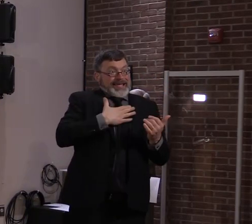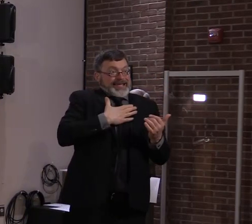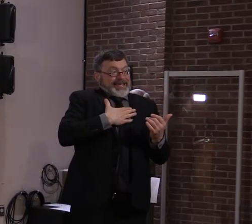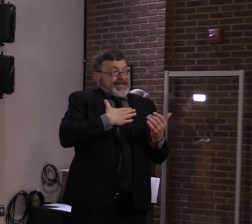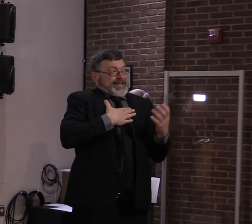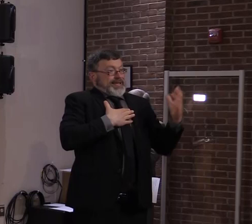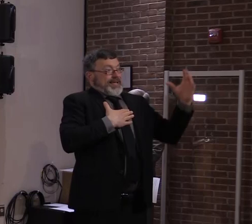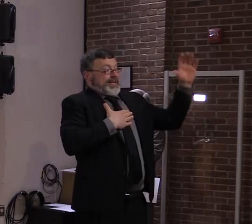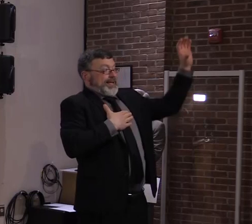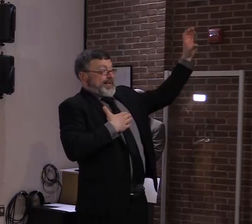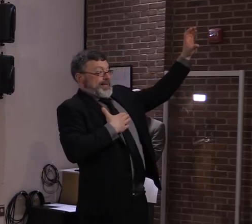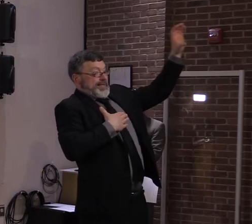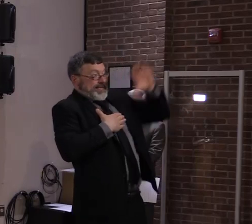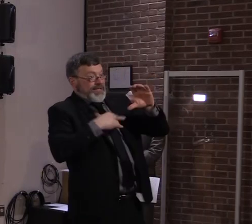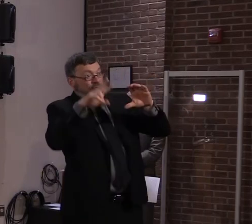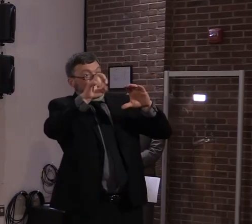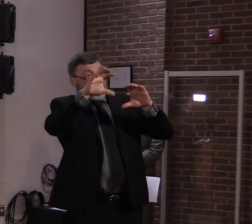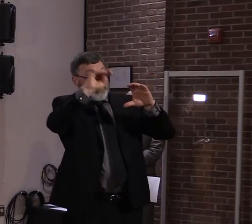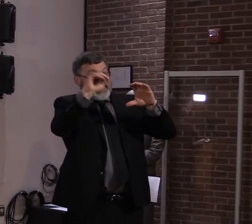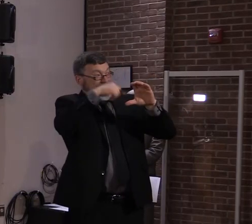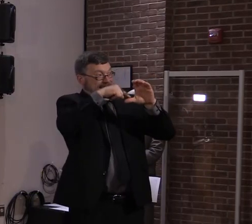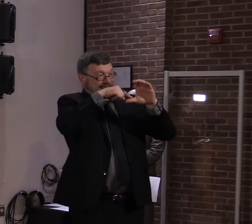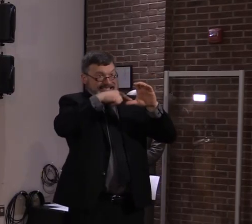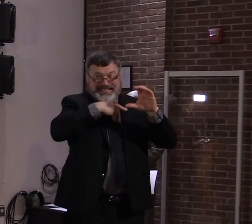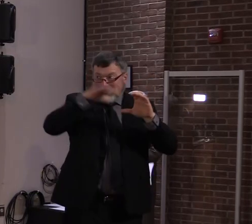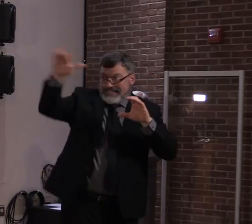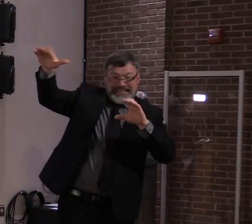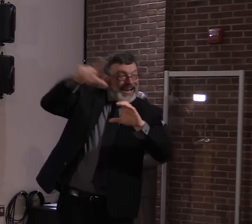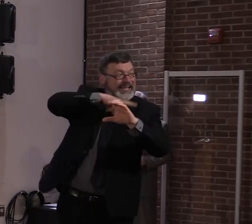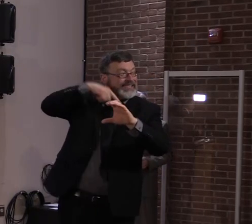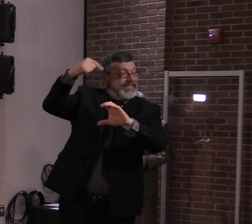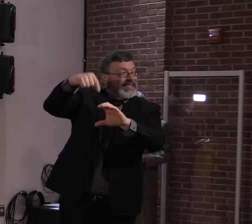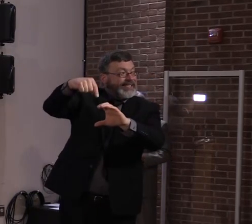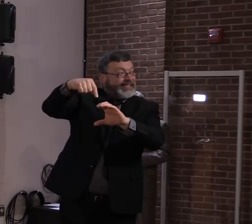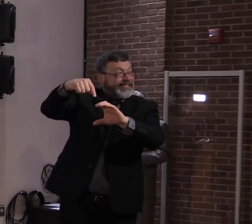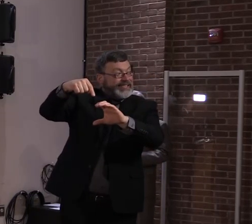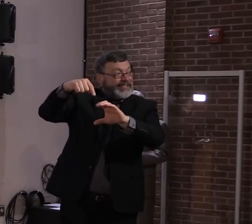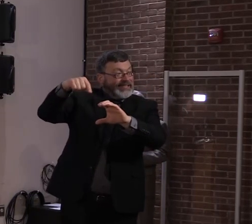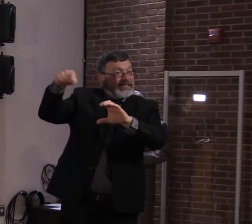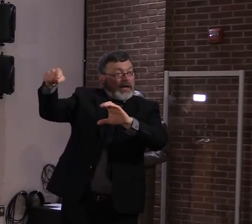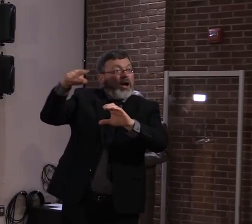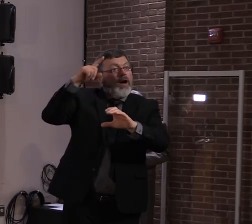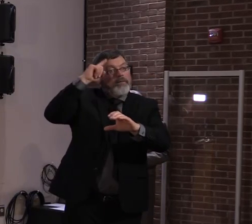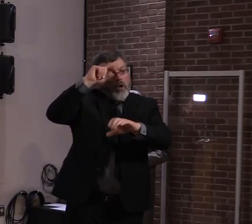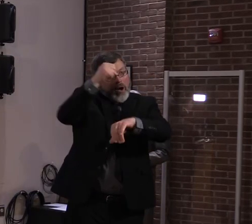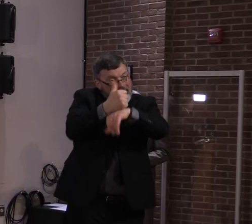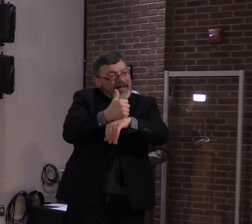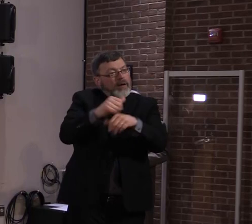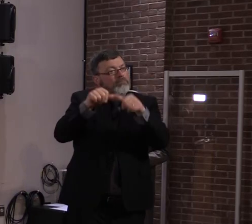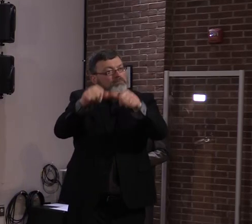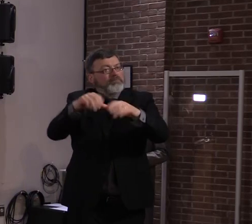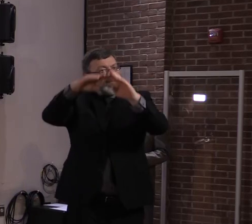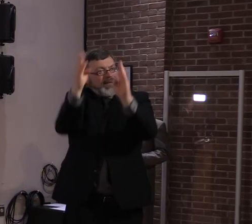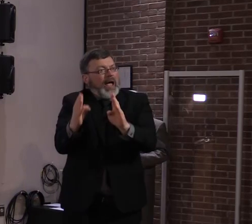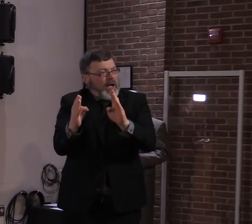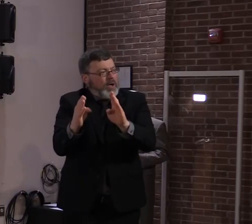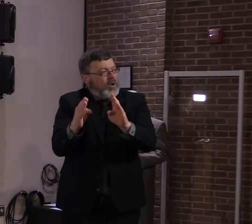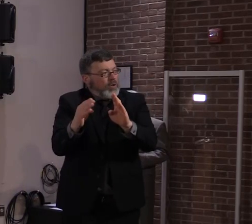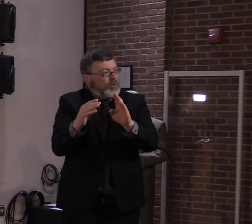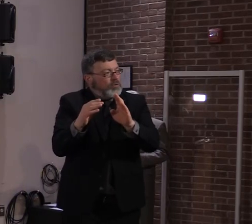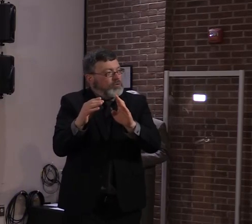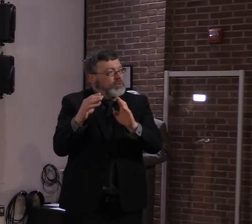million to put towards housing. And half of that to provide permanent